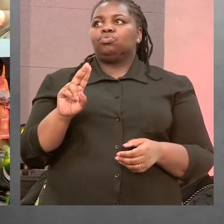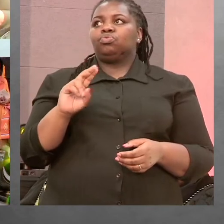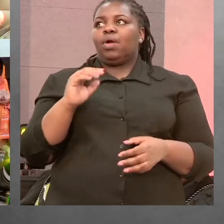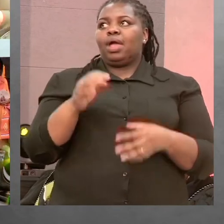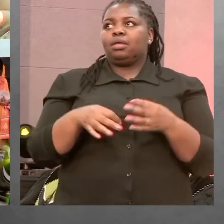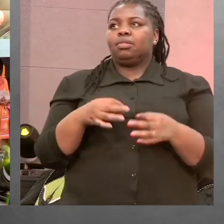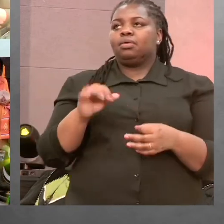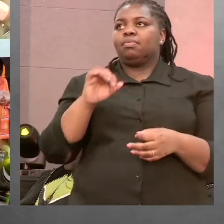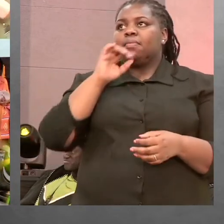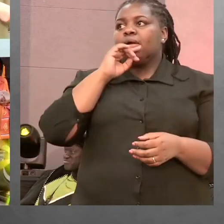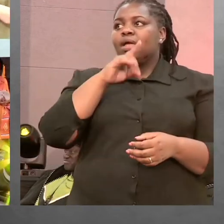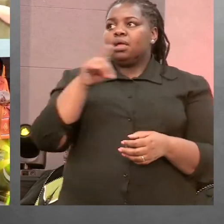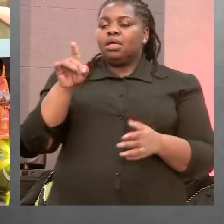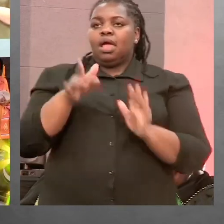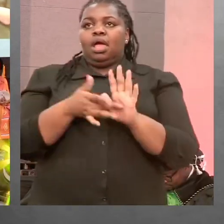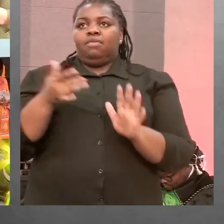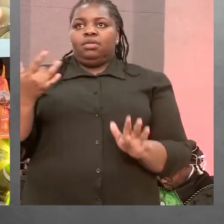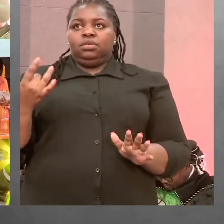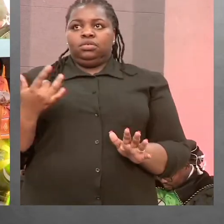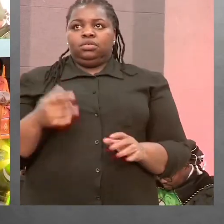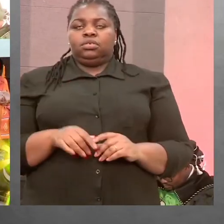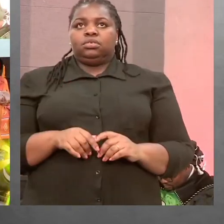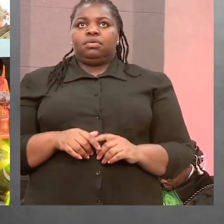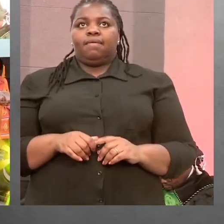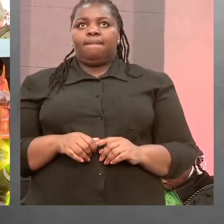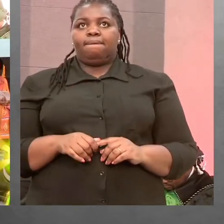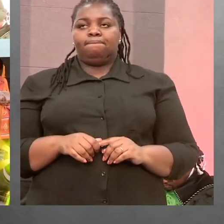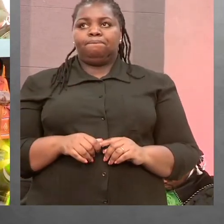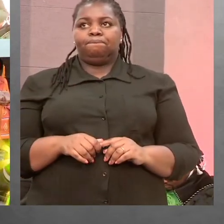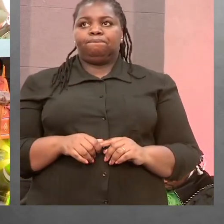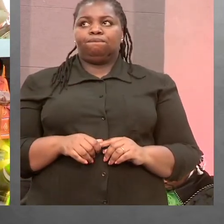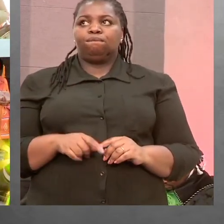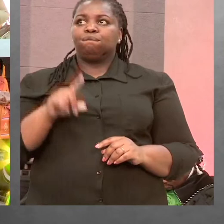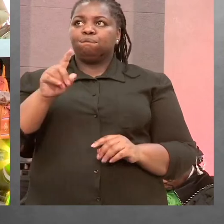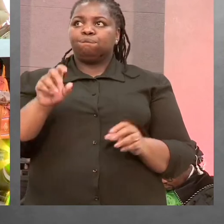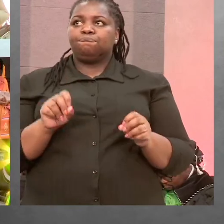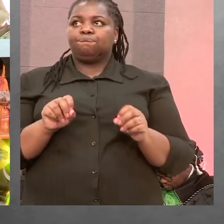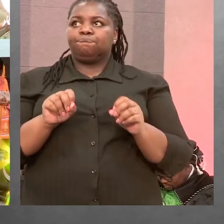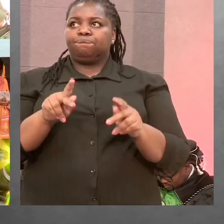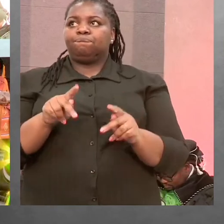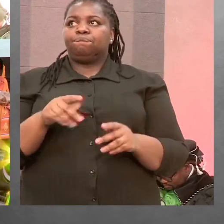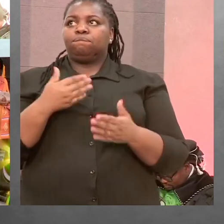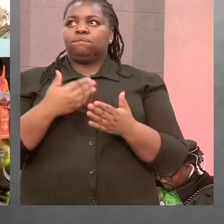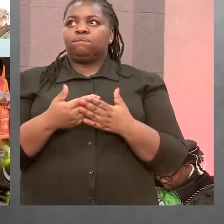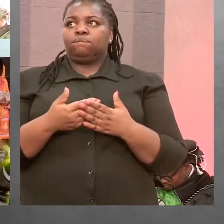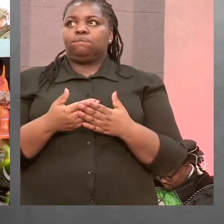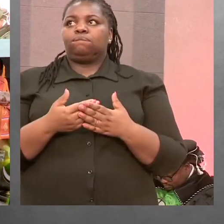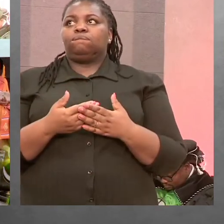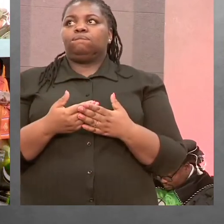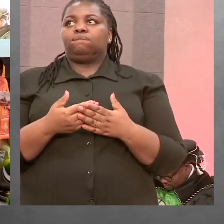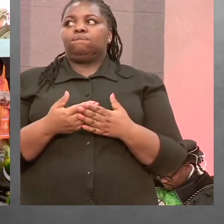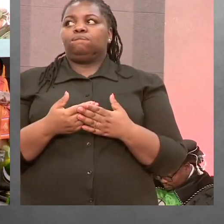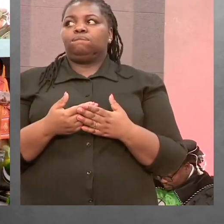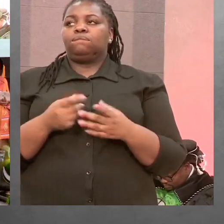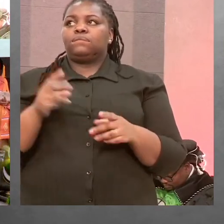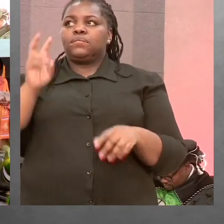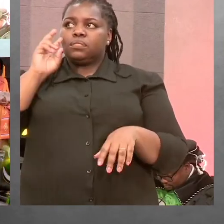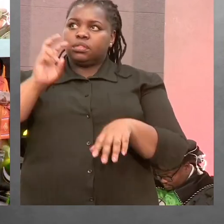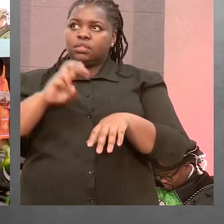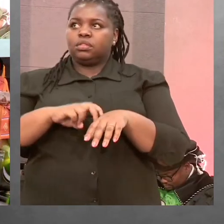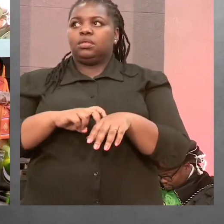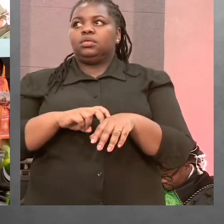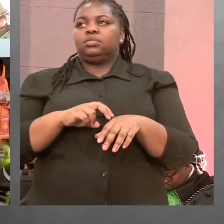its inherent advantages, the opportunities it can explore, and the needs it